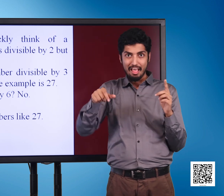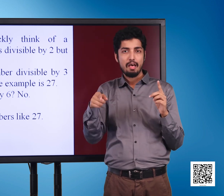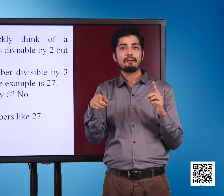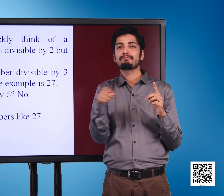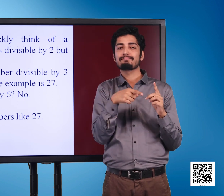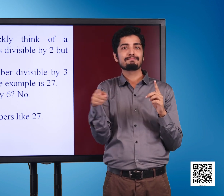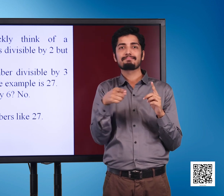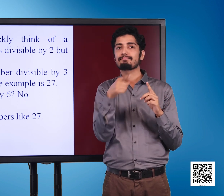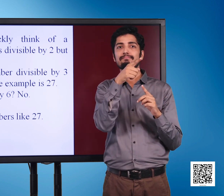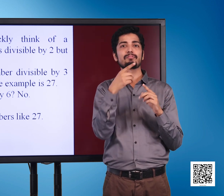No.